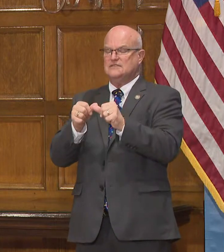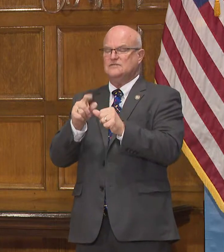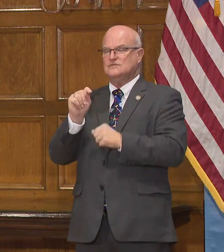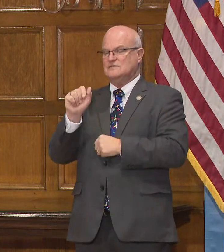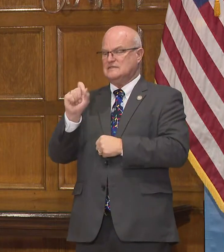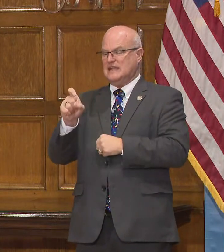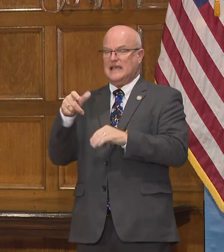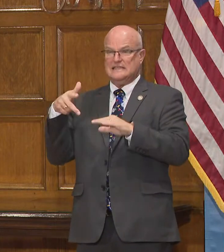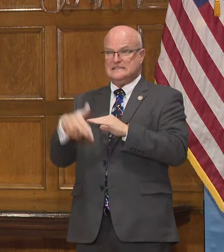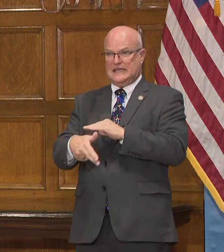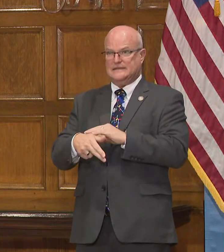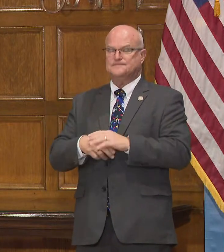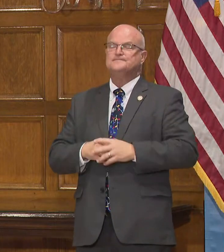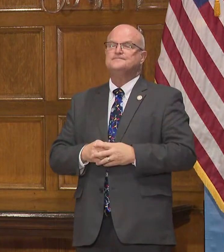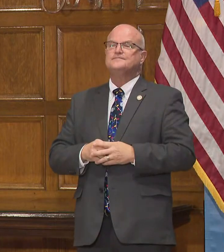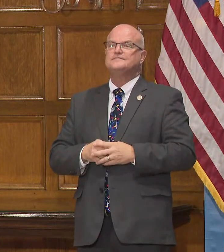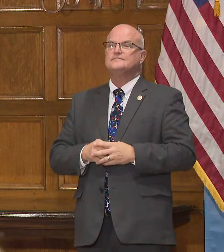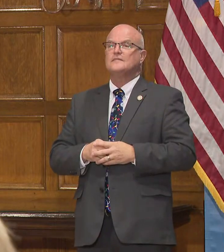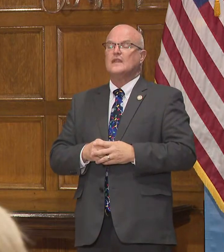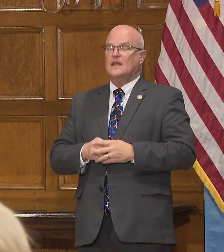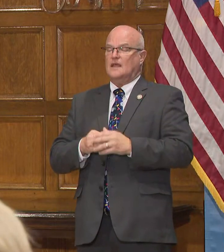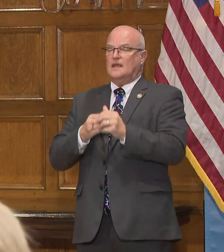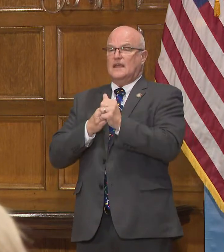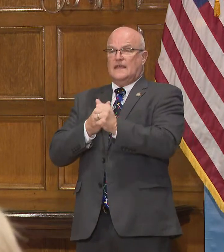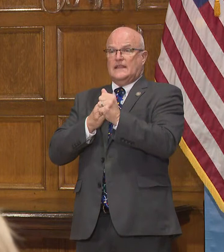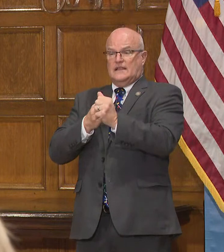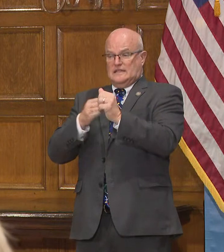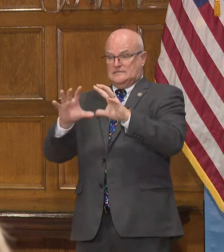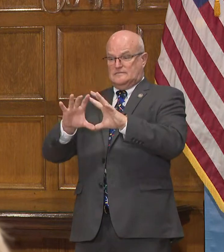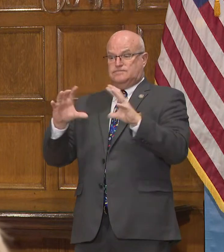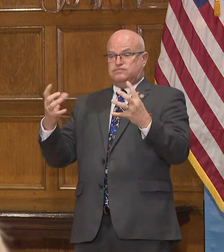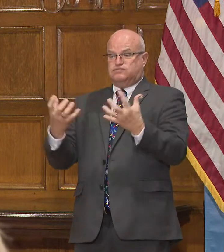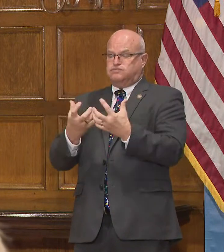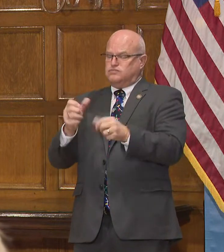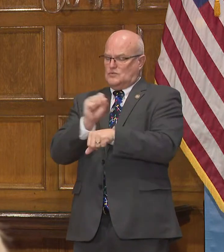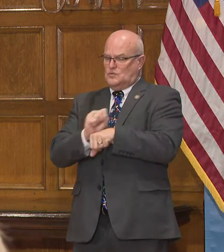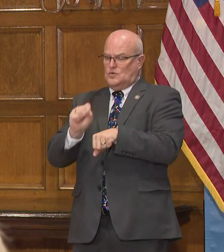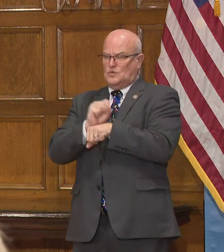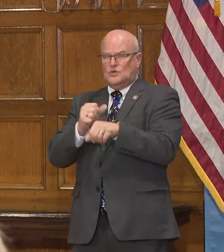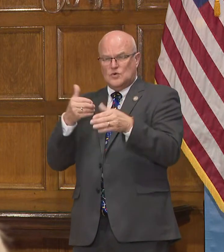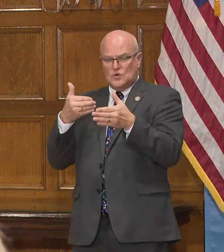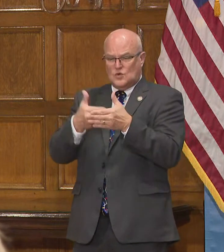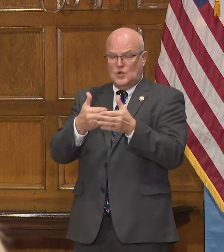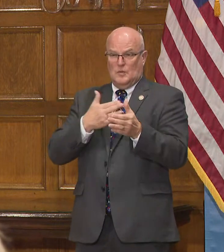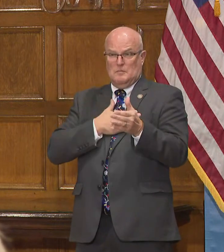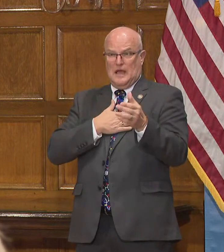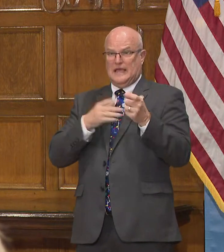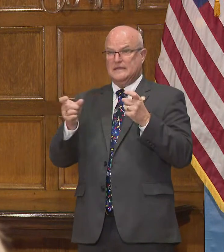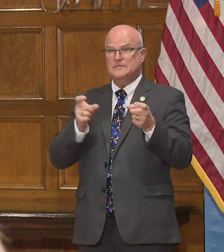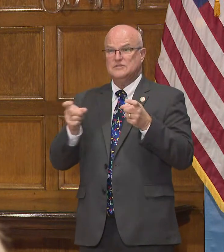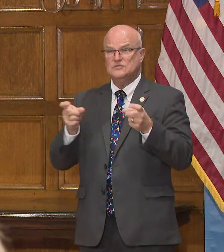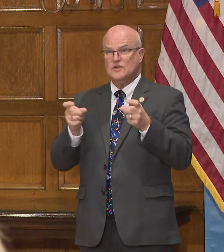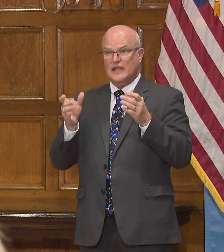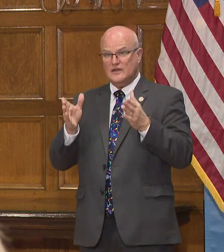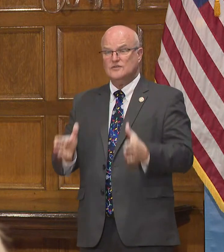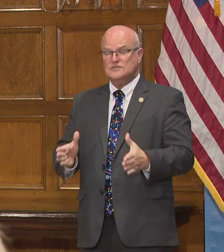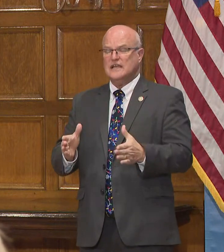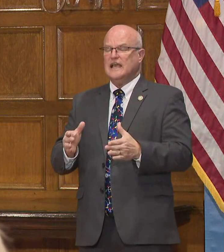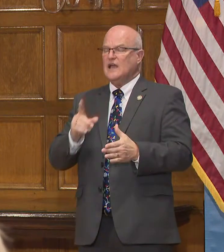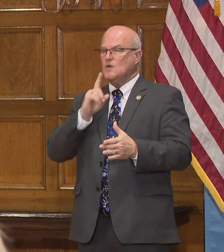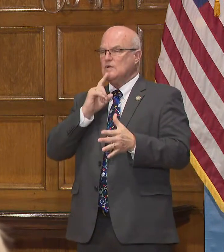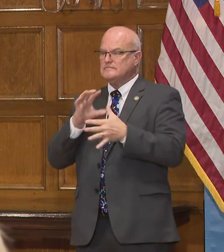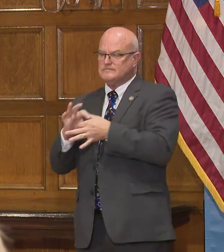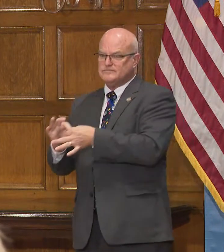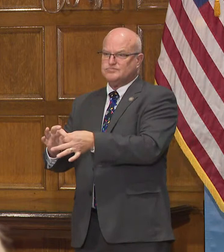that the leadership has worked very closely with my administration. It's a joint